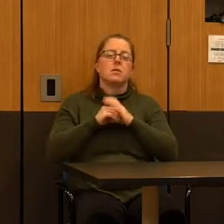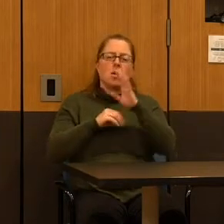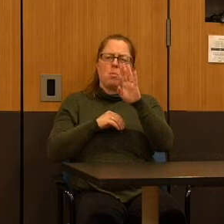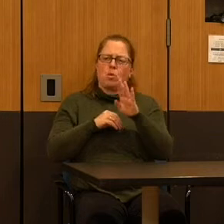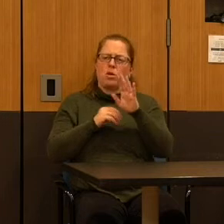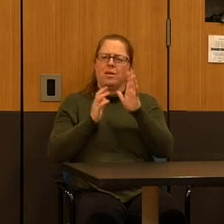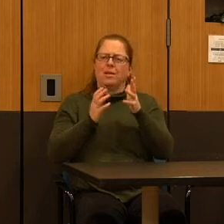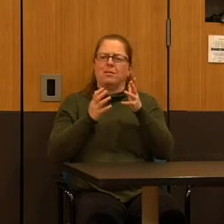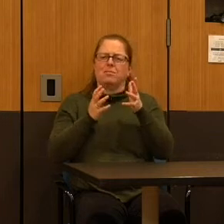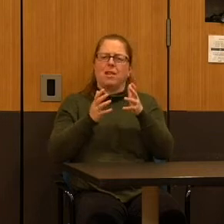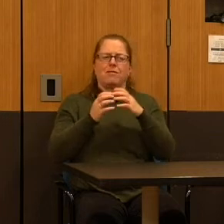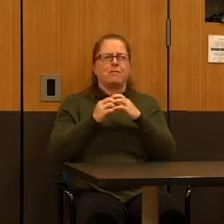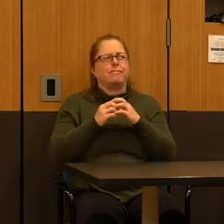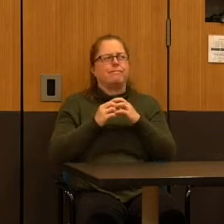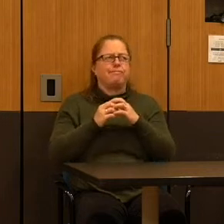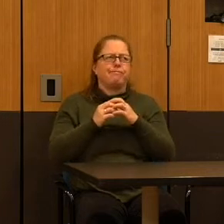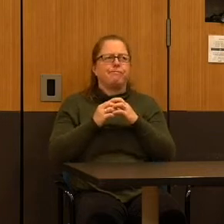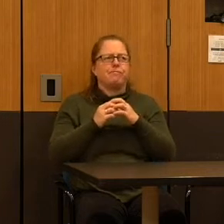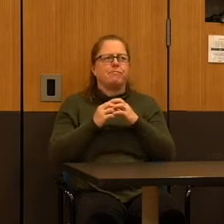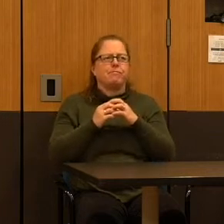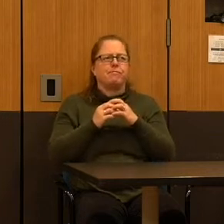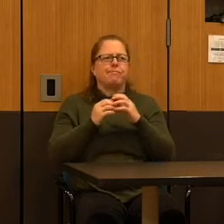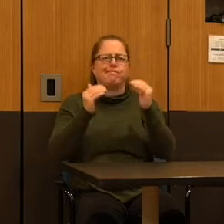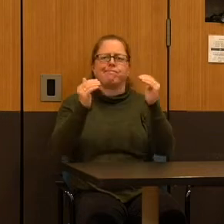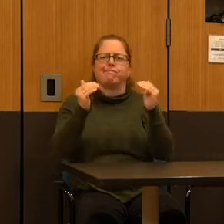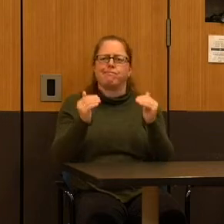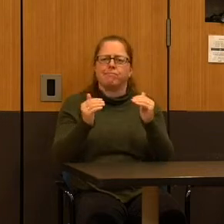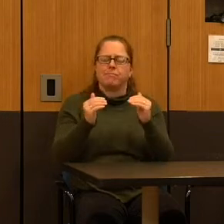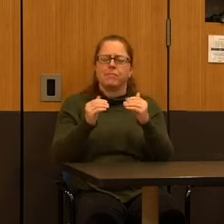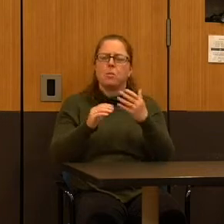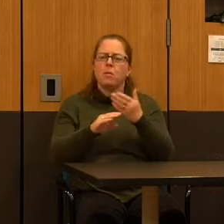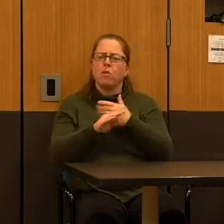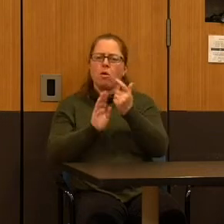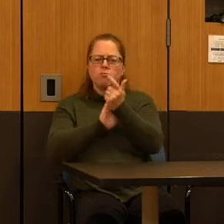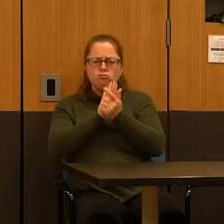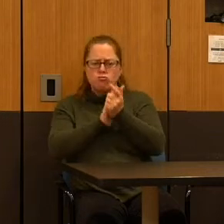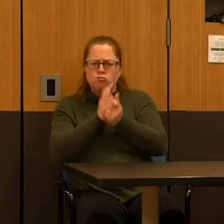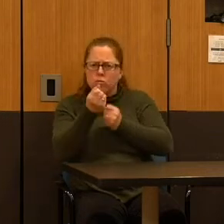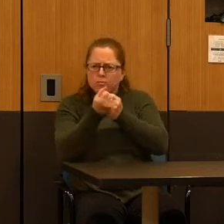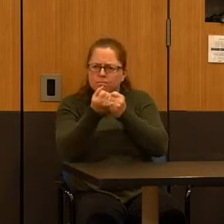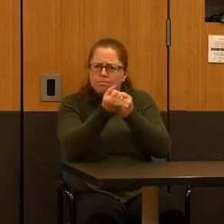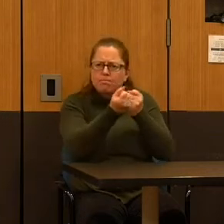of a compromising situation, right? Rather than being kind of the rules enforcer, they're actually